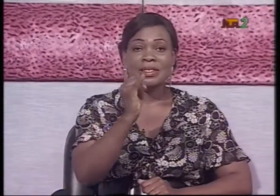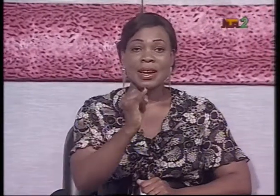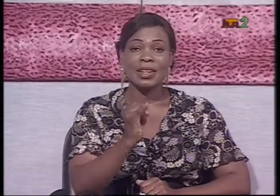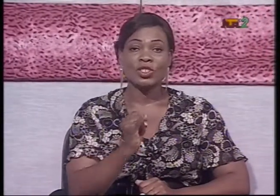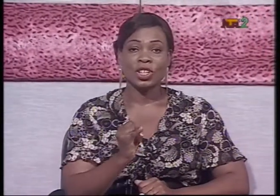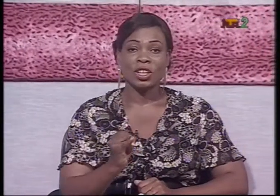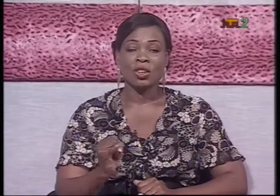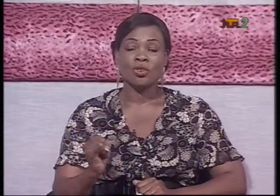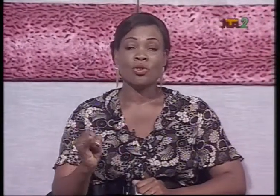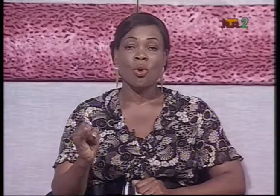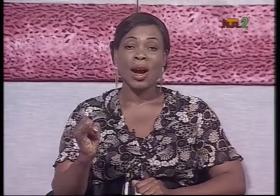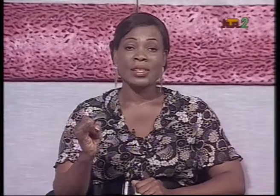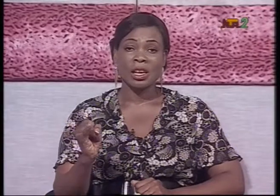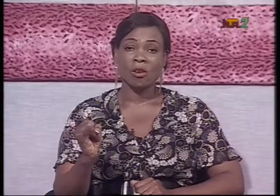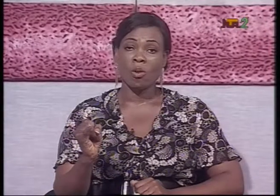signing J, you go anti-clockwise.